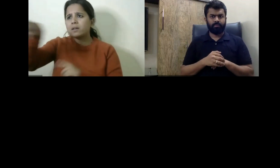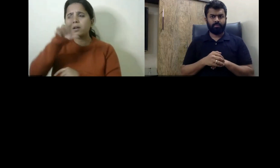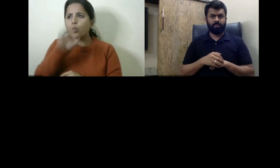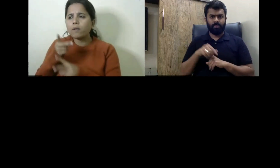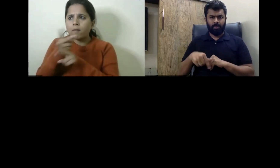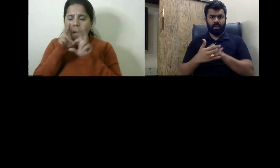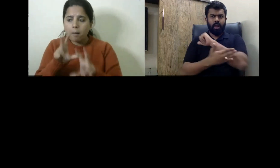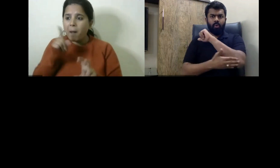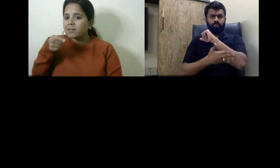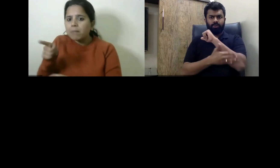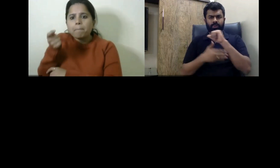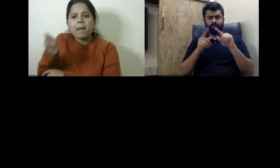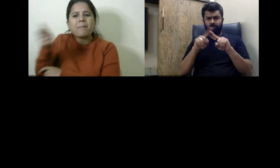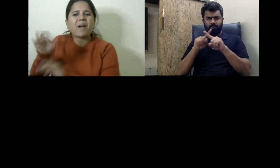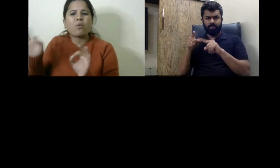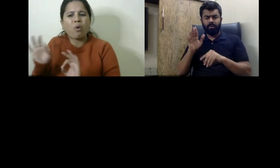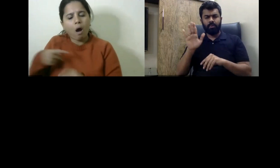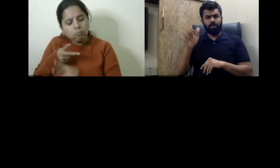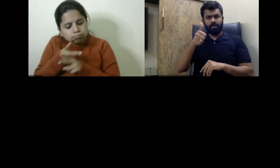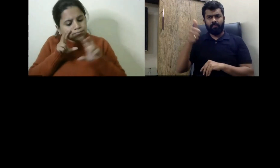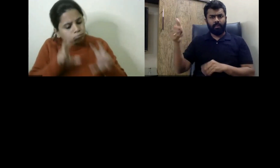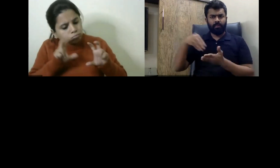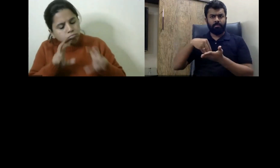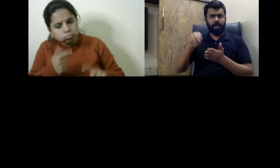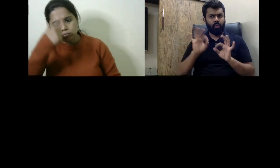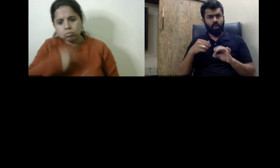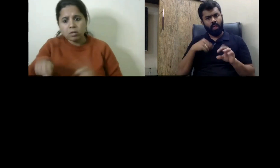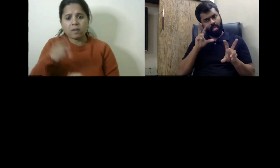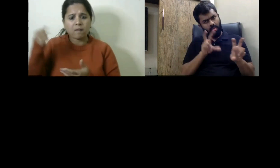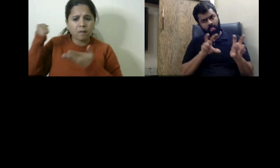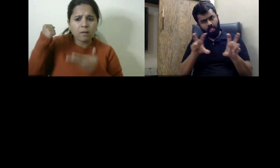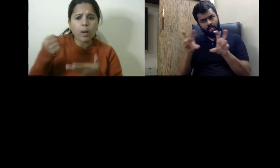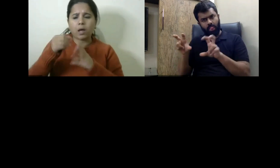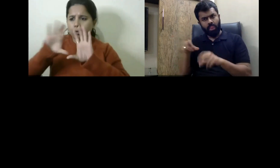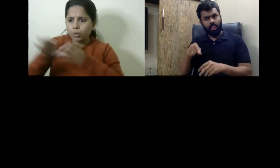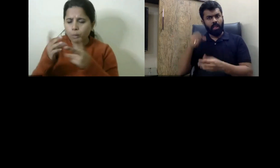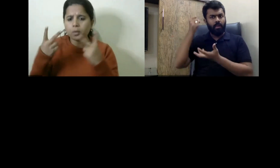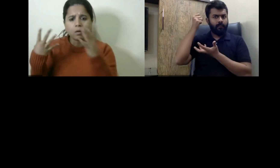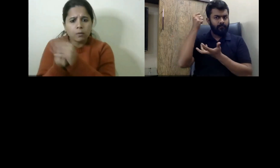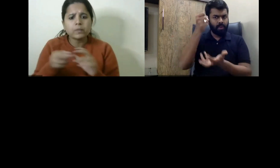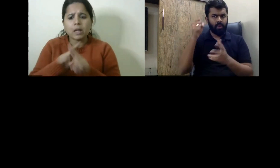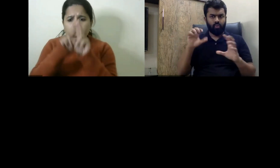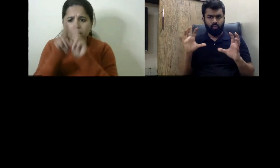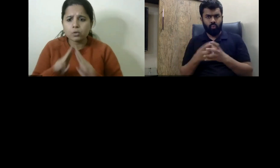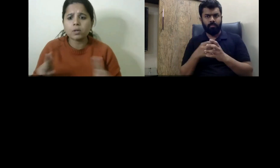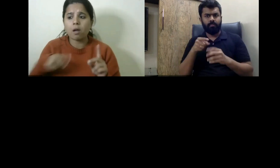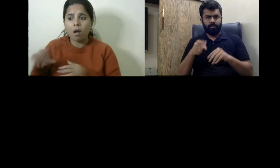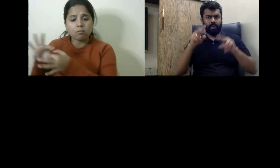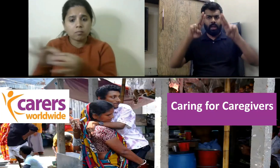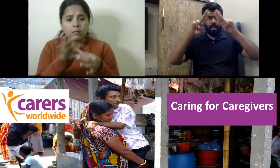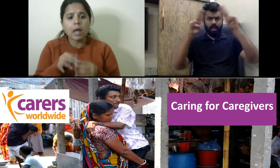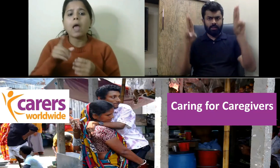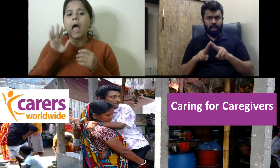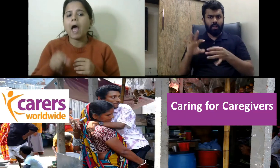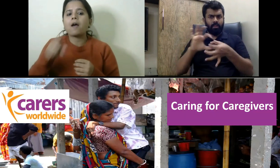partnership approach. Currently chair of the structure and funding working groups of the International Alliance of Carer